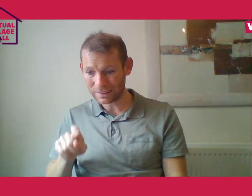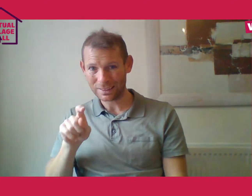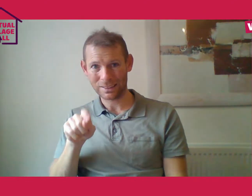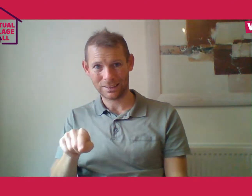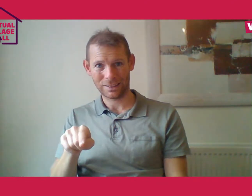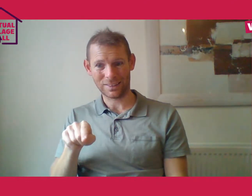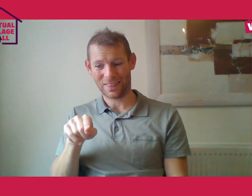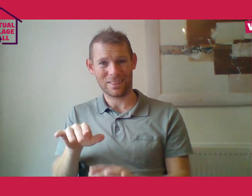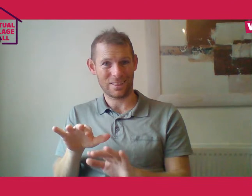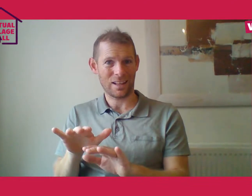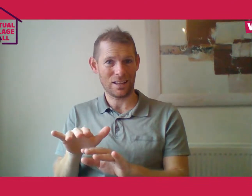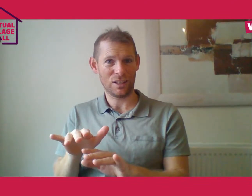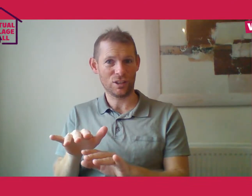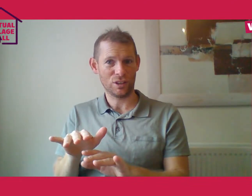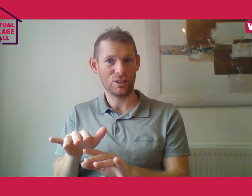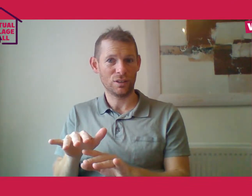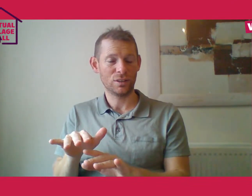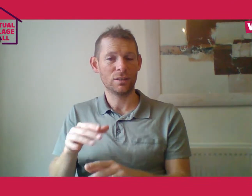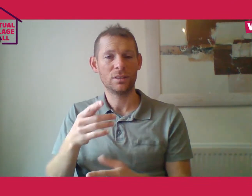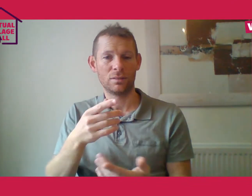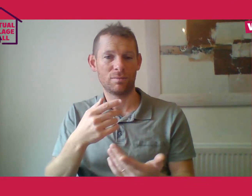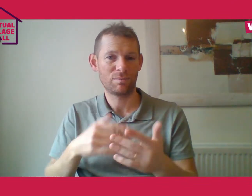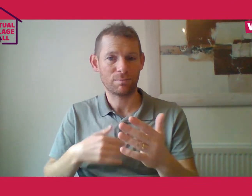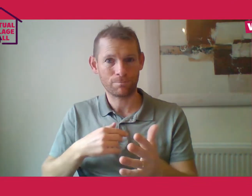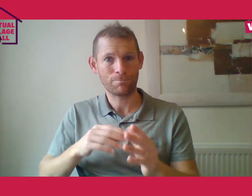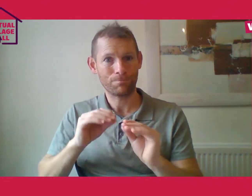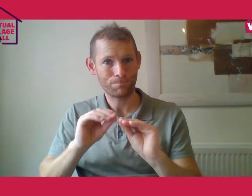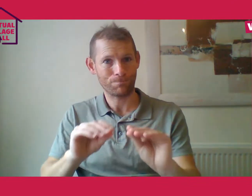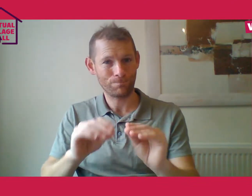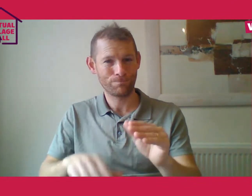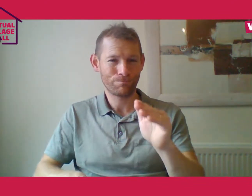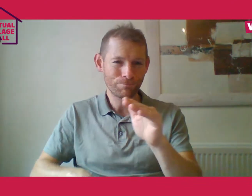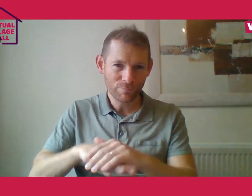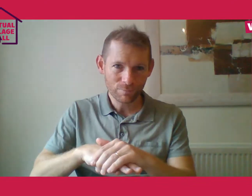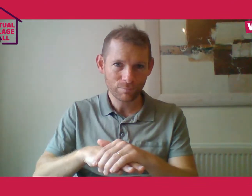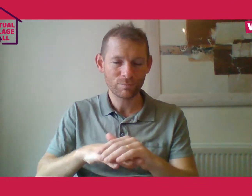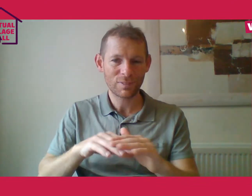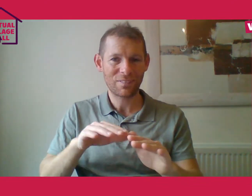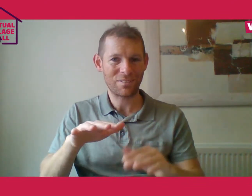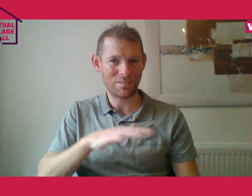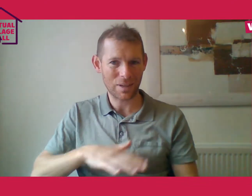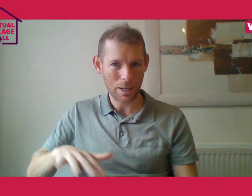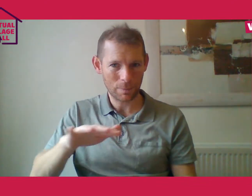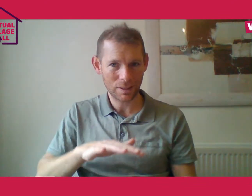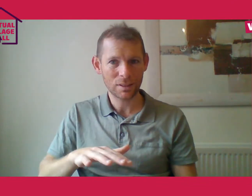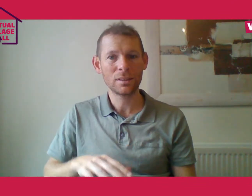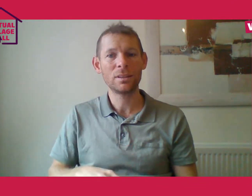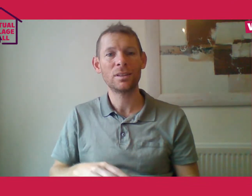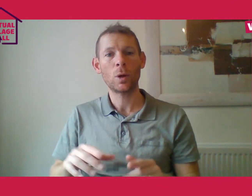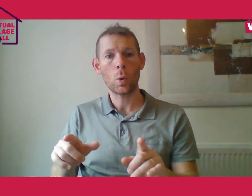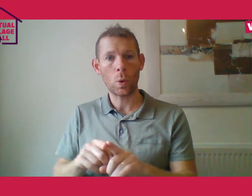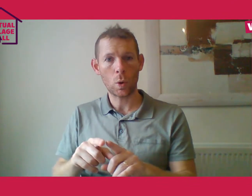scroll down, you will be able to see the session a few weeks ago with me teaching the family